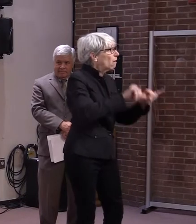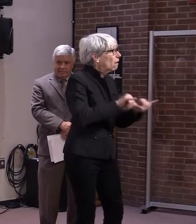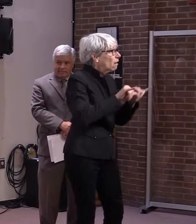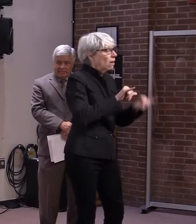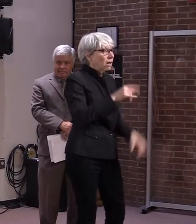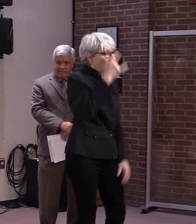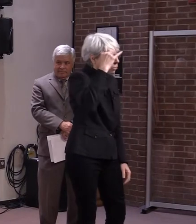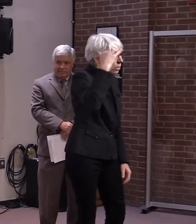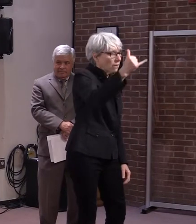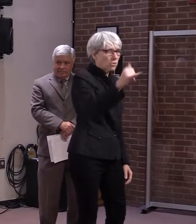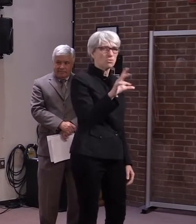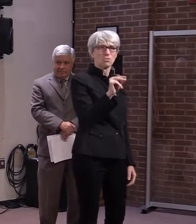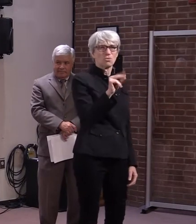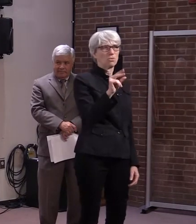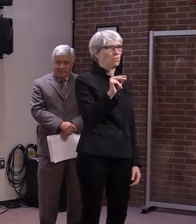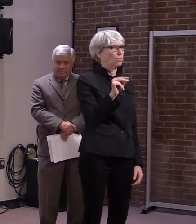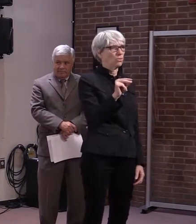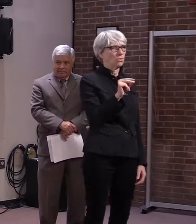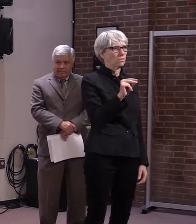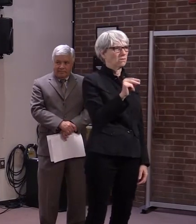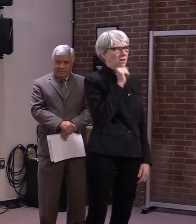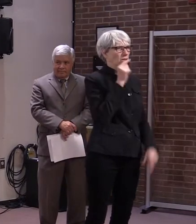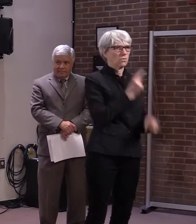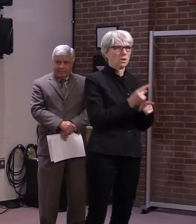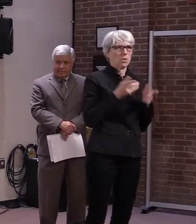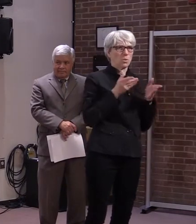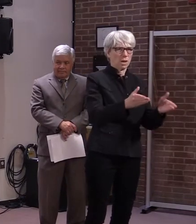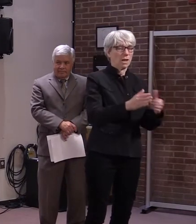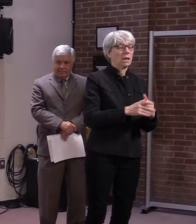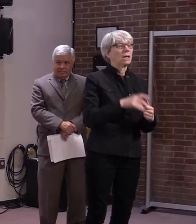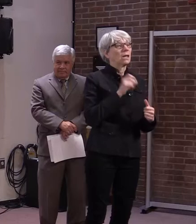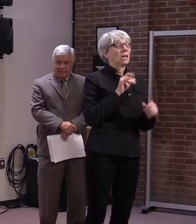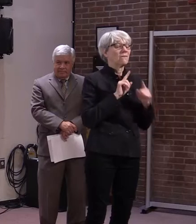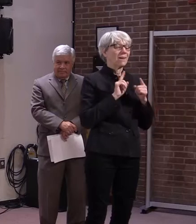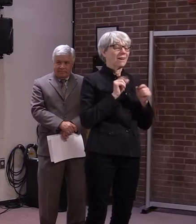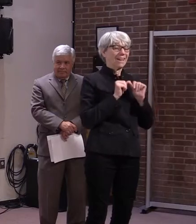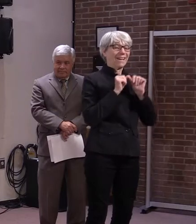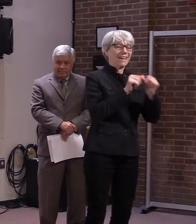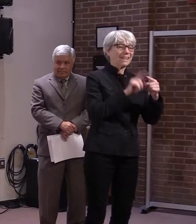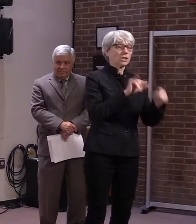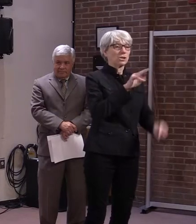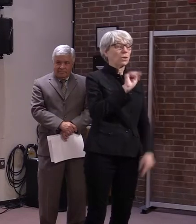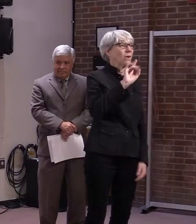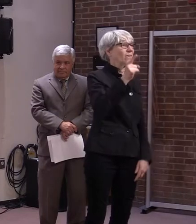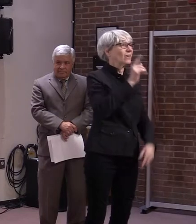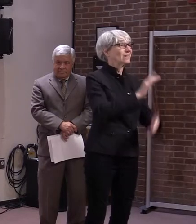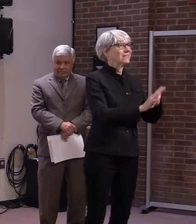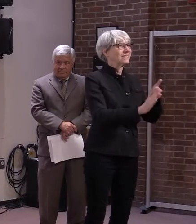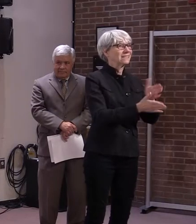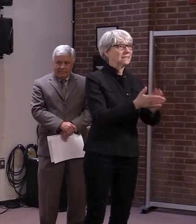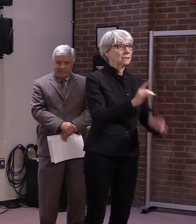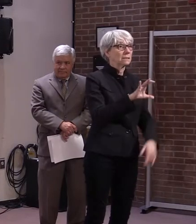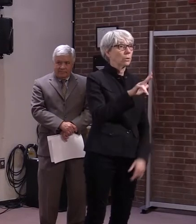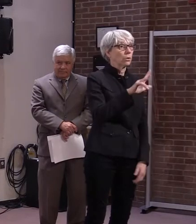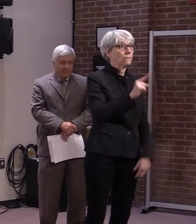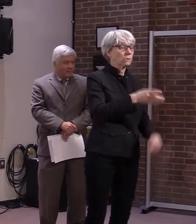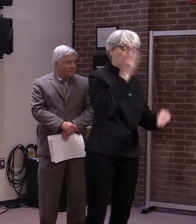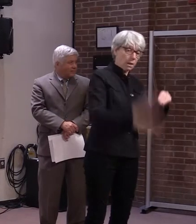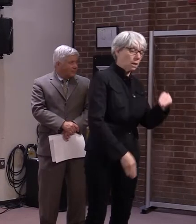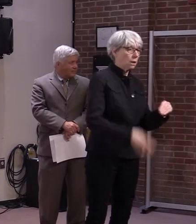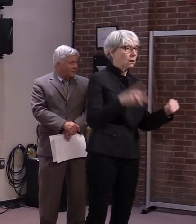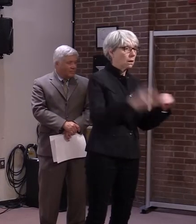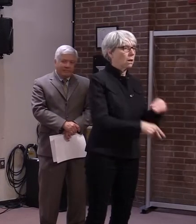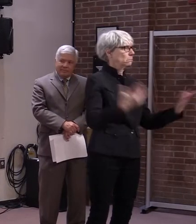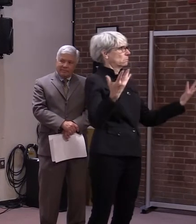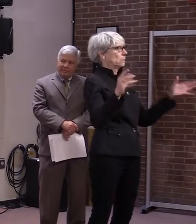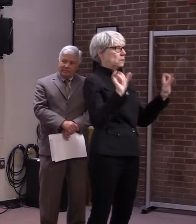perpetuity. So what happens if we go till January 1 and this ends at the end of the year? What then? We're